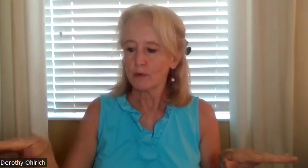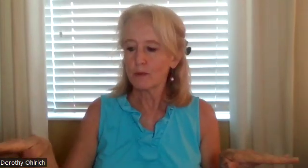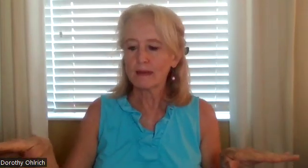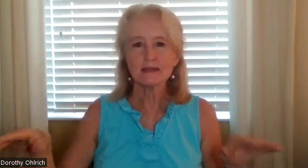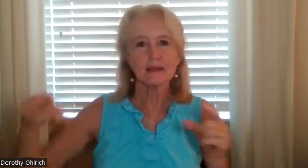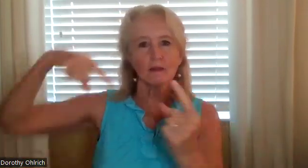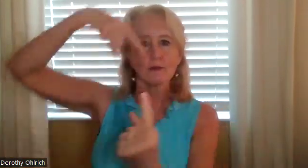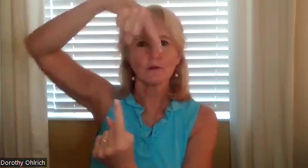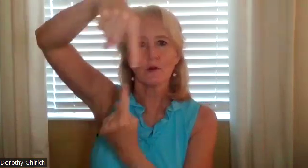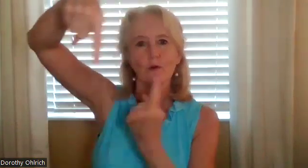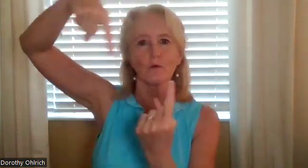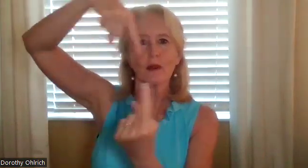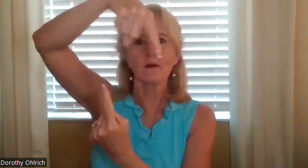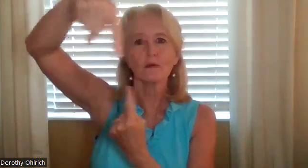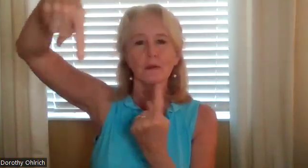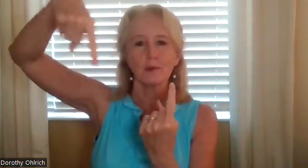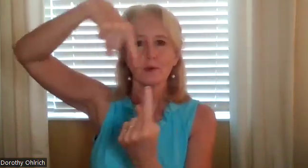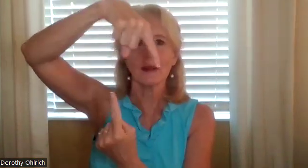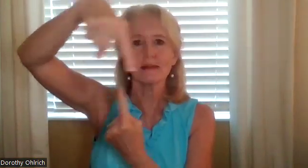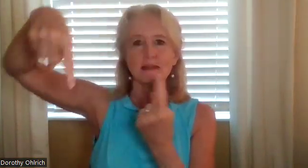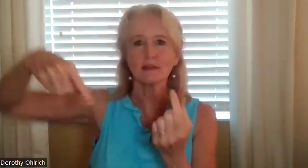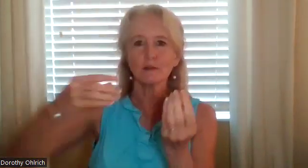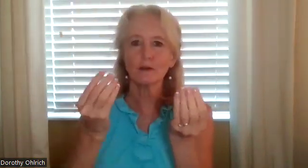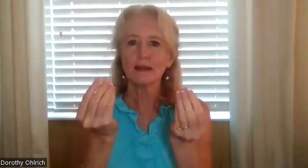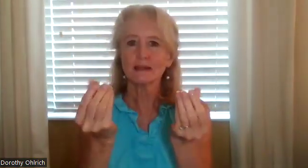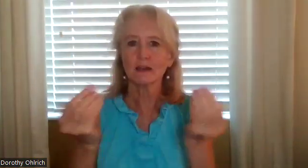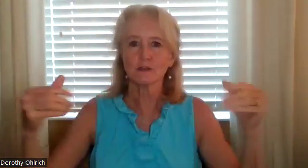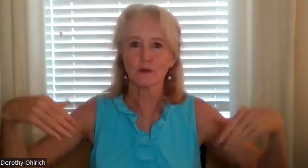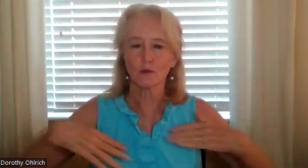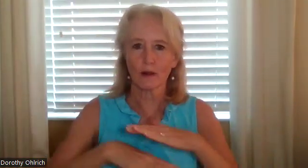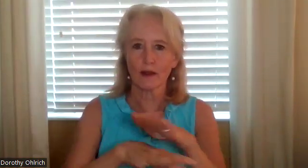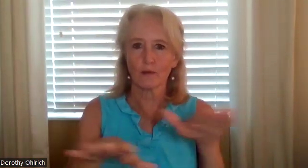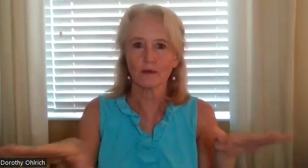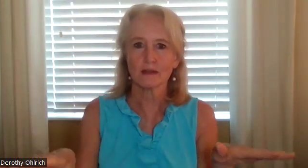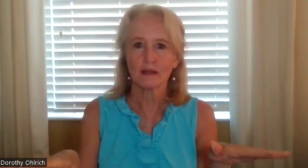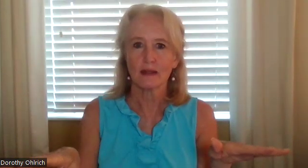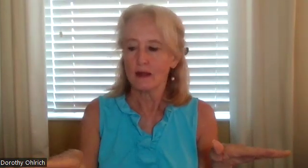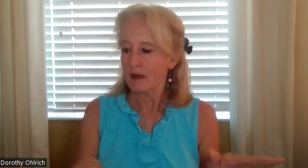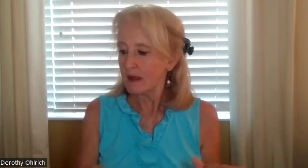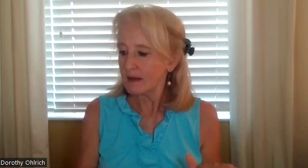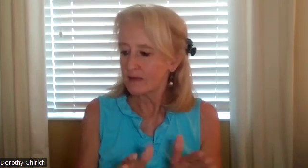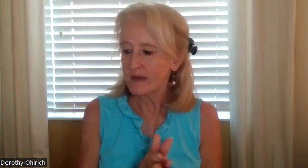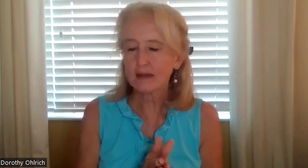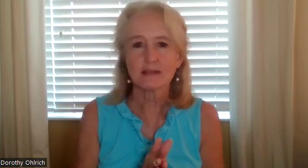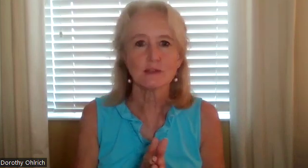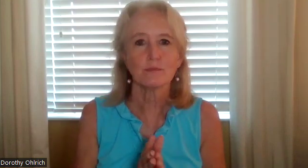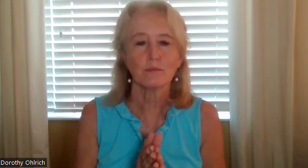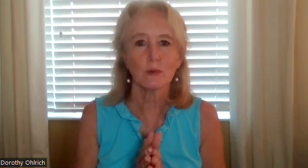Pooh and Tigger, turn around. Pooh and Tigger, touch the ground. Next is Pooh